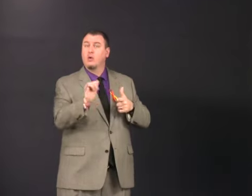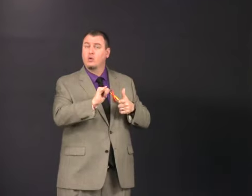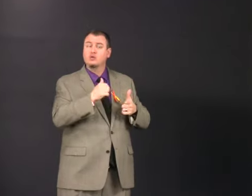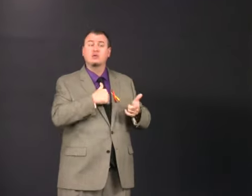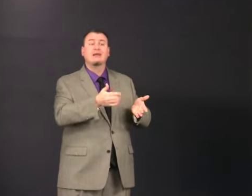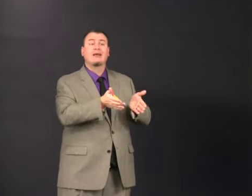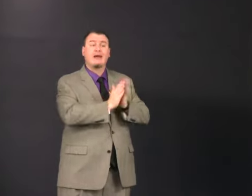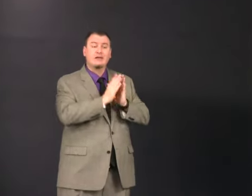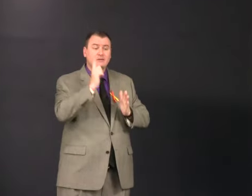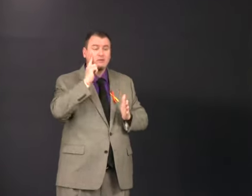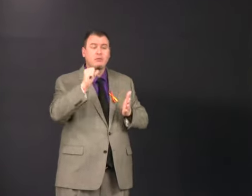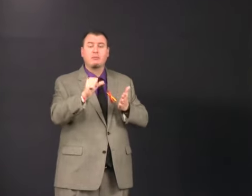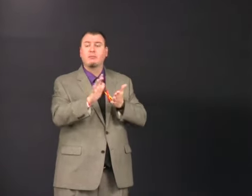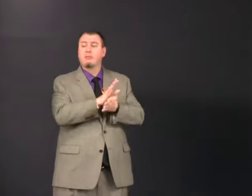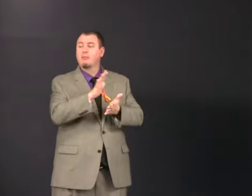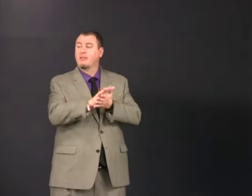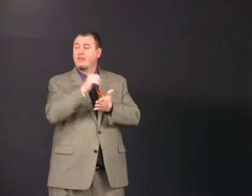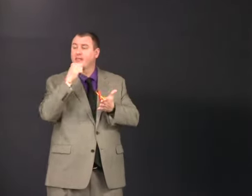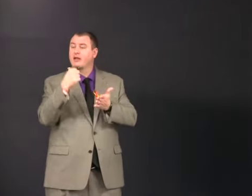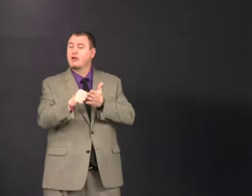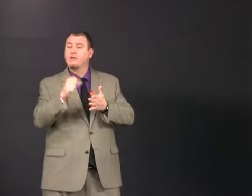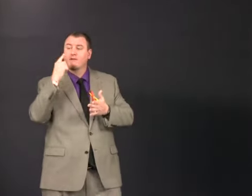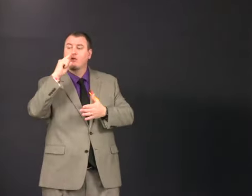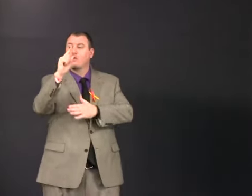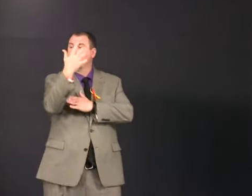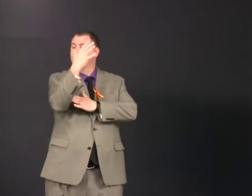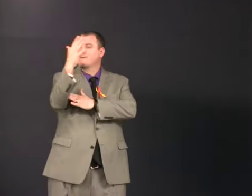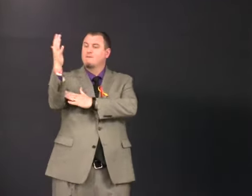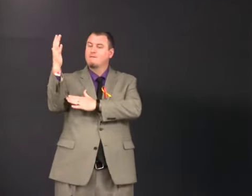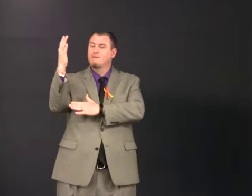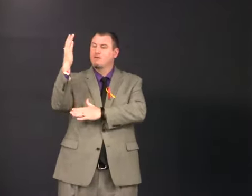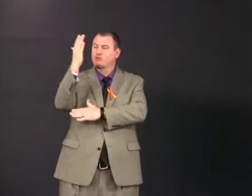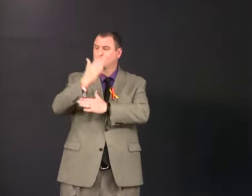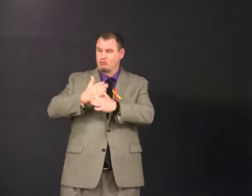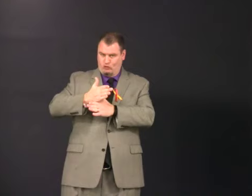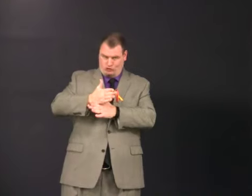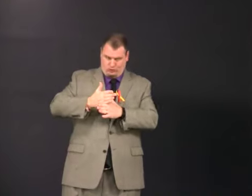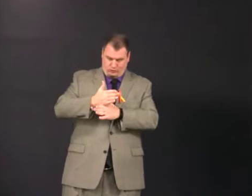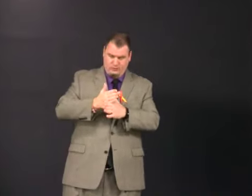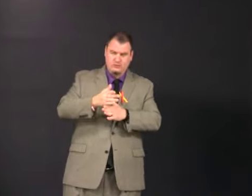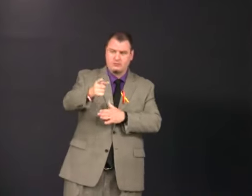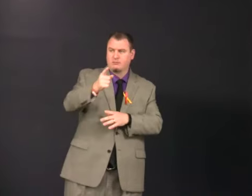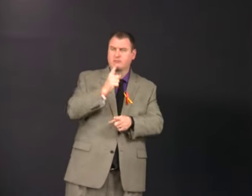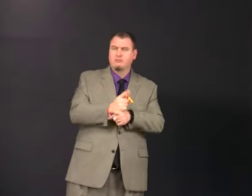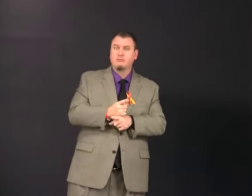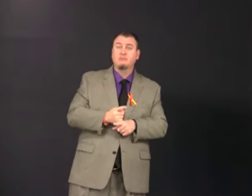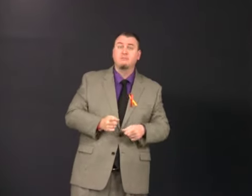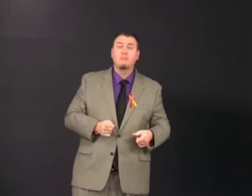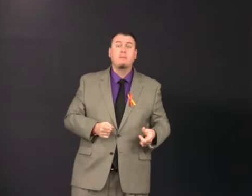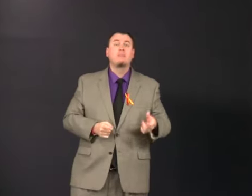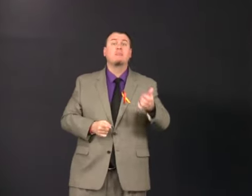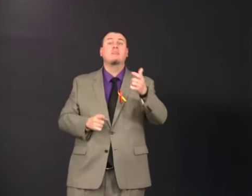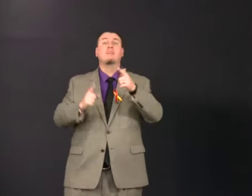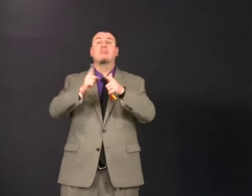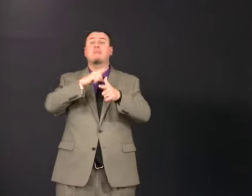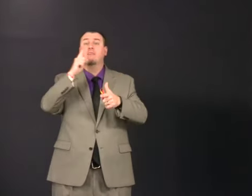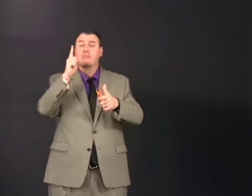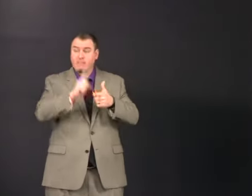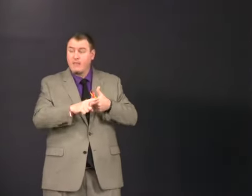have proof for him to be able to travel through all the countries. He also asked for some